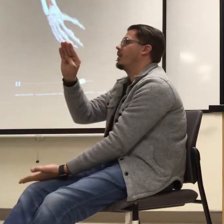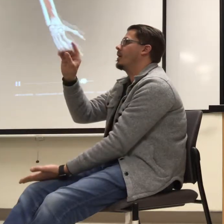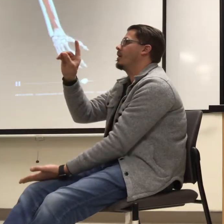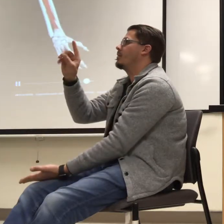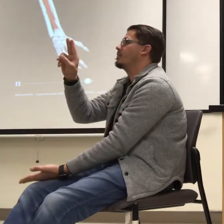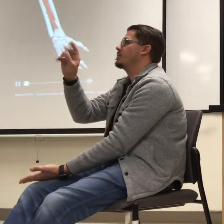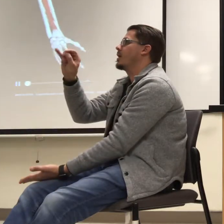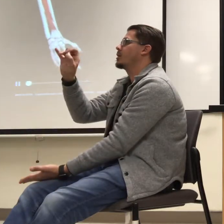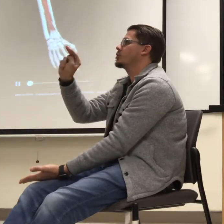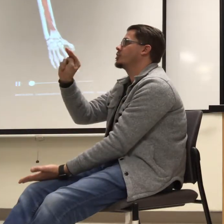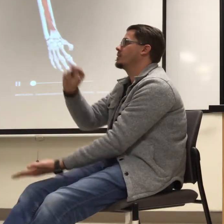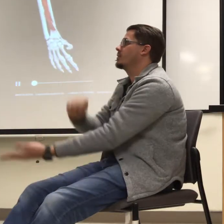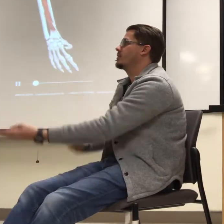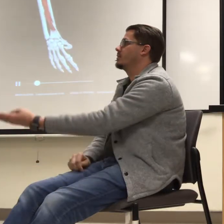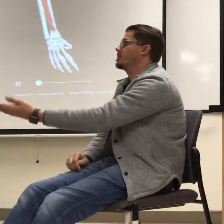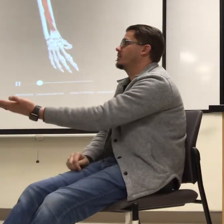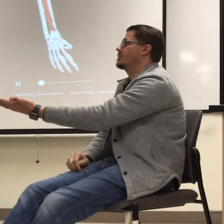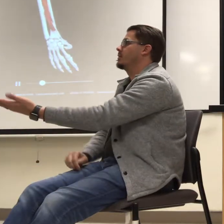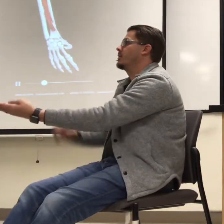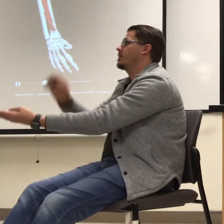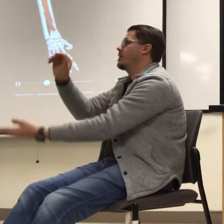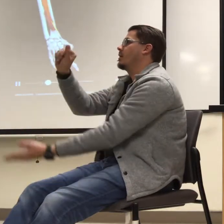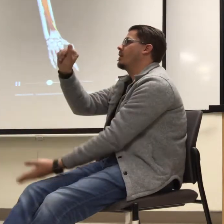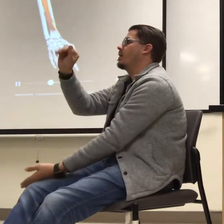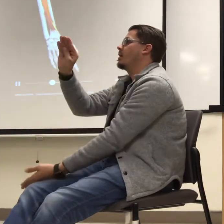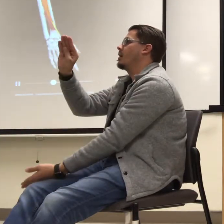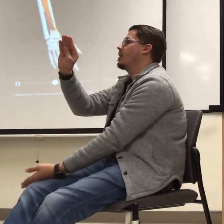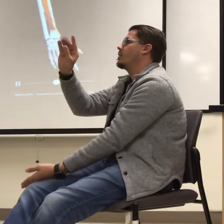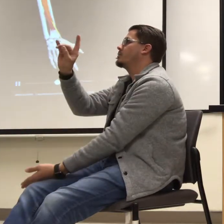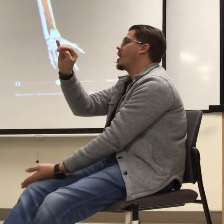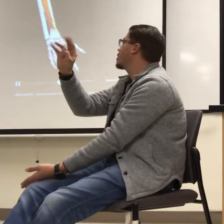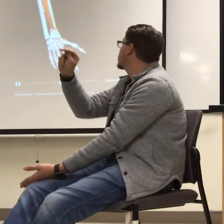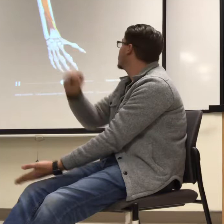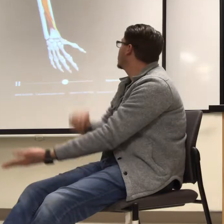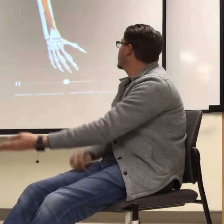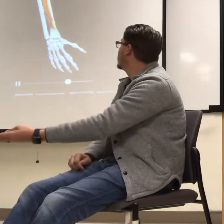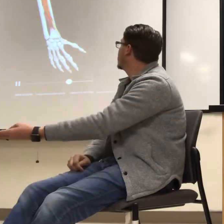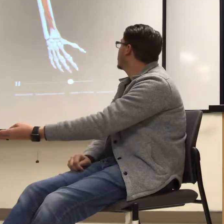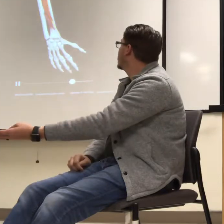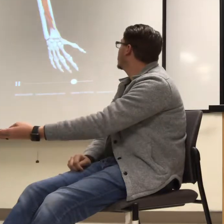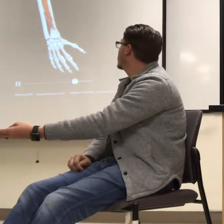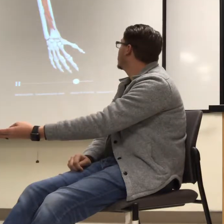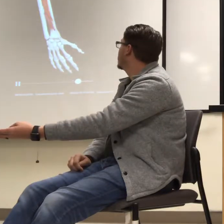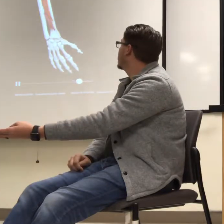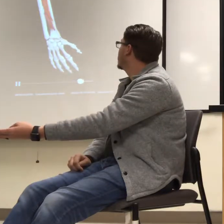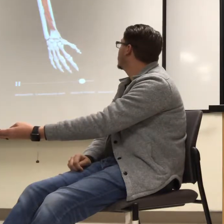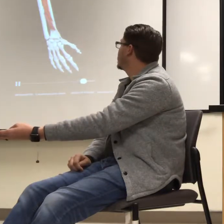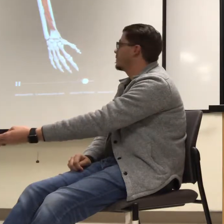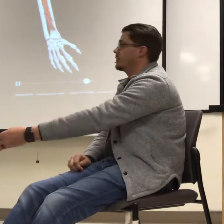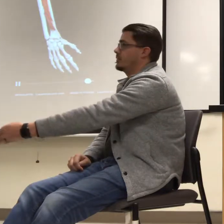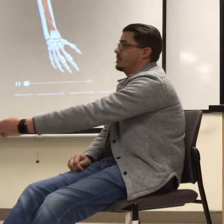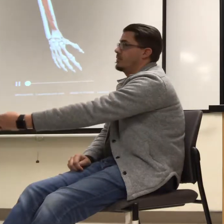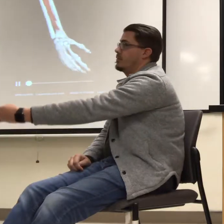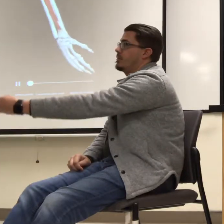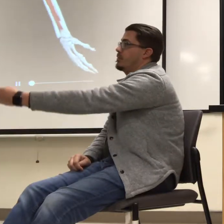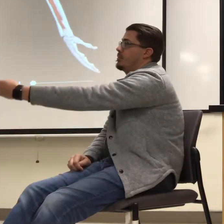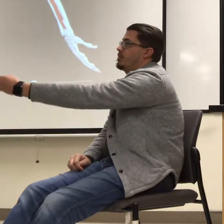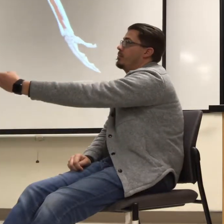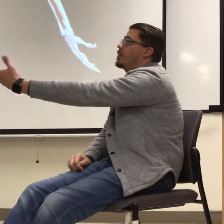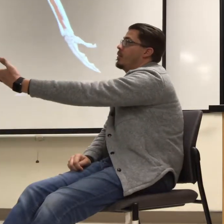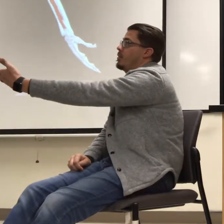I'm trying to find the best perspective to show you. Not that, but that. Okay, moving it out.